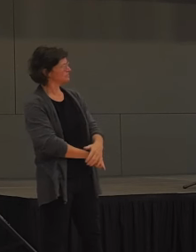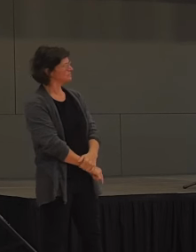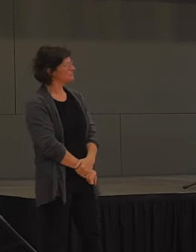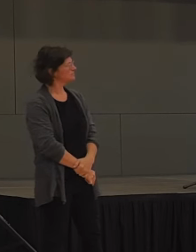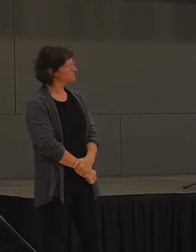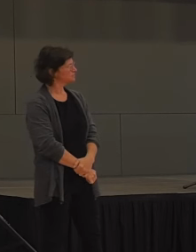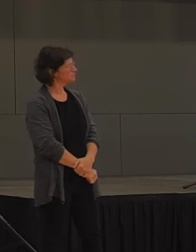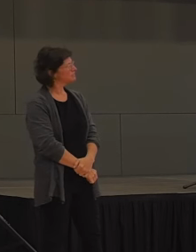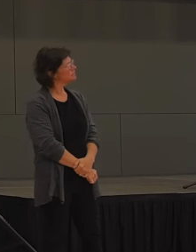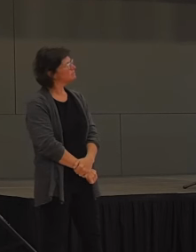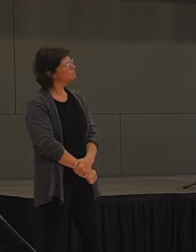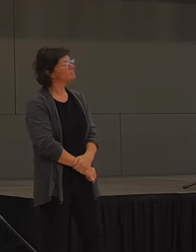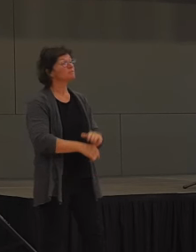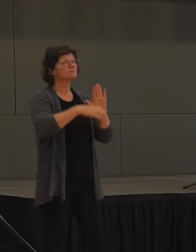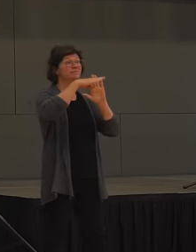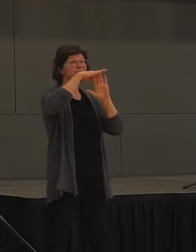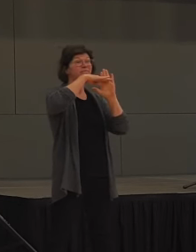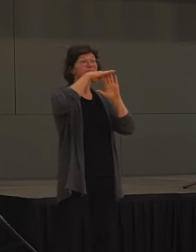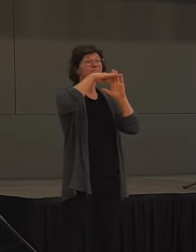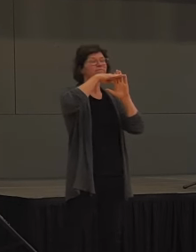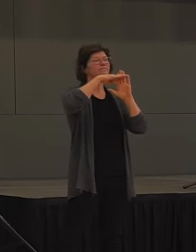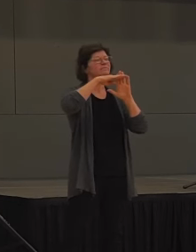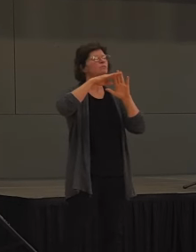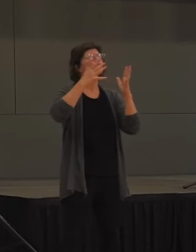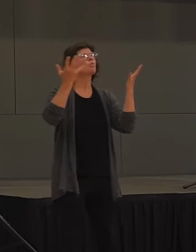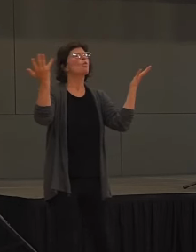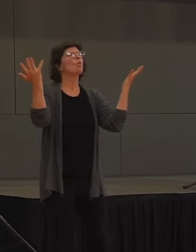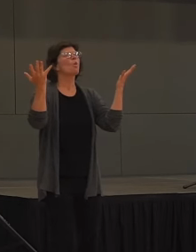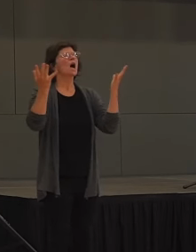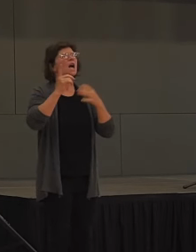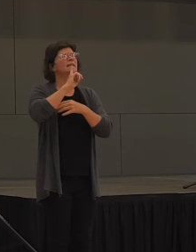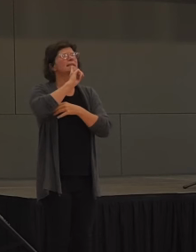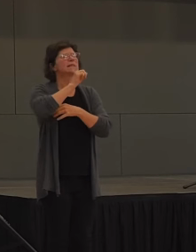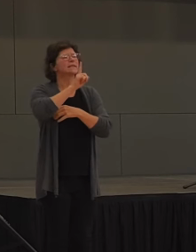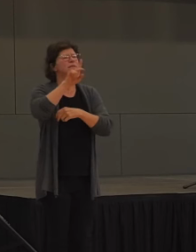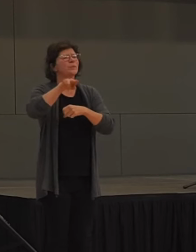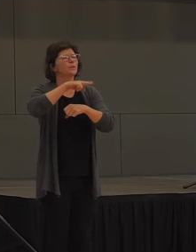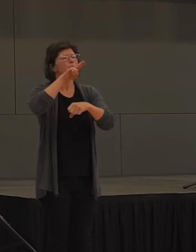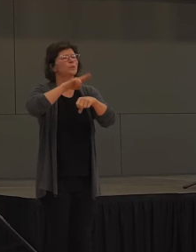And it says at the top, what is normal aging? Okay?